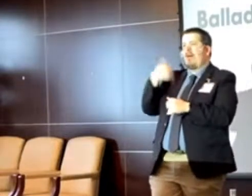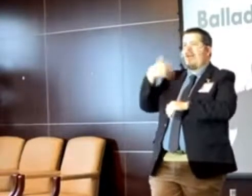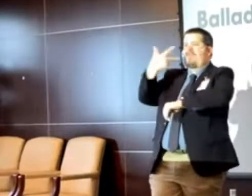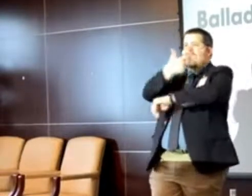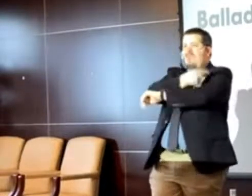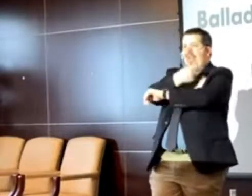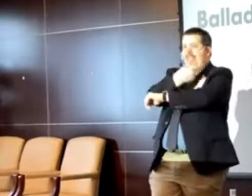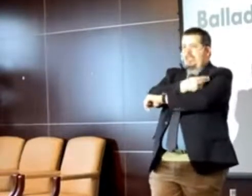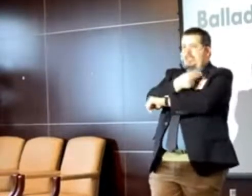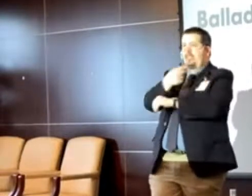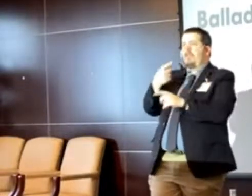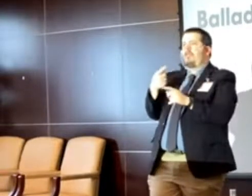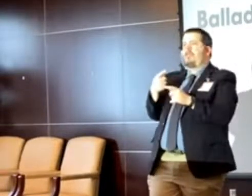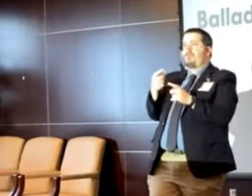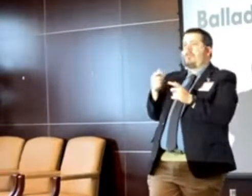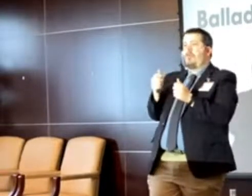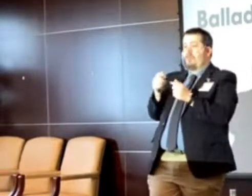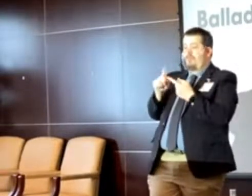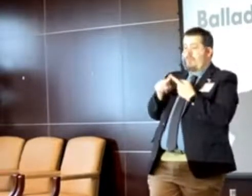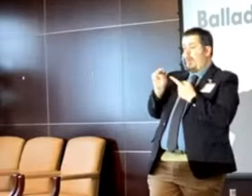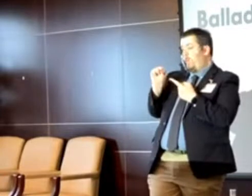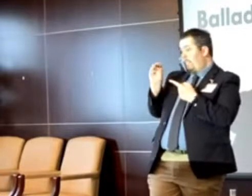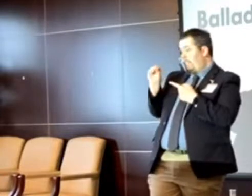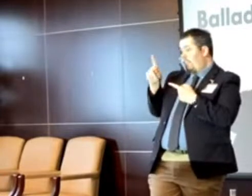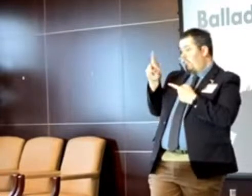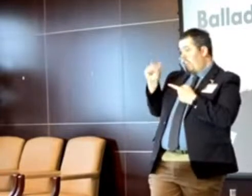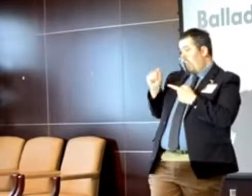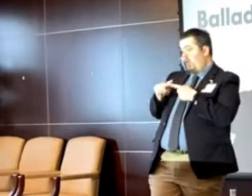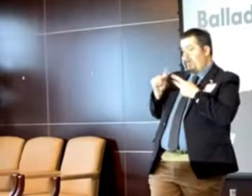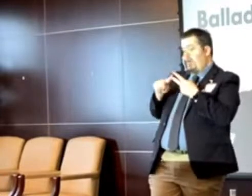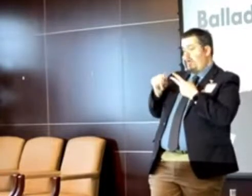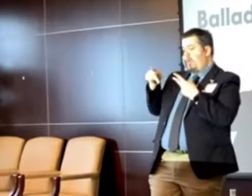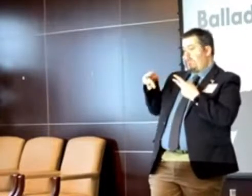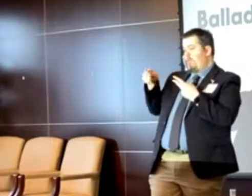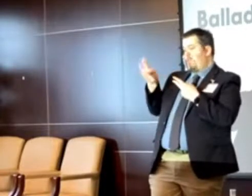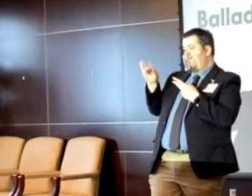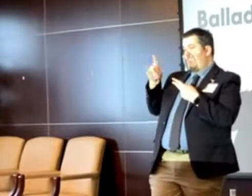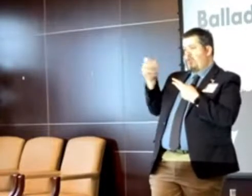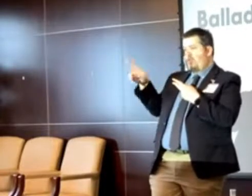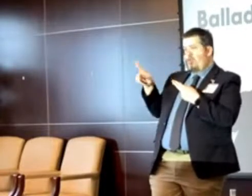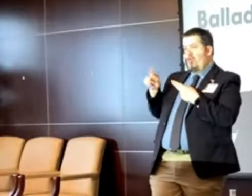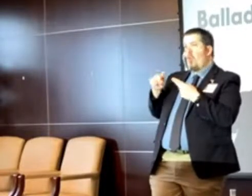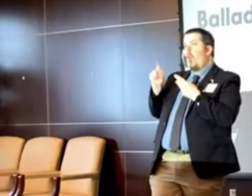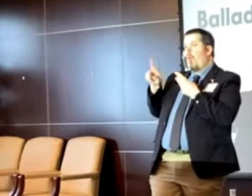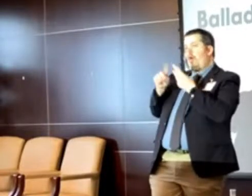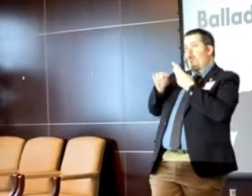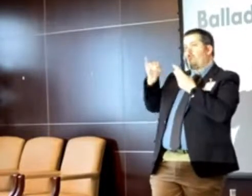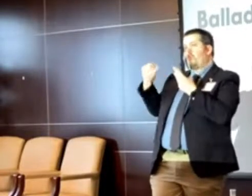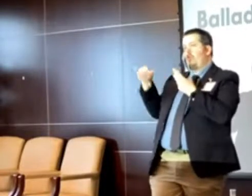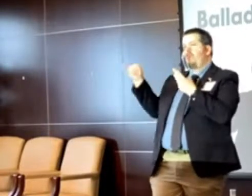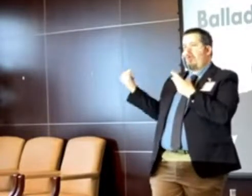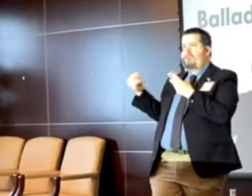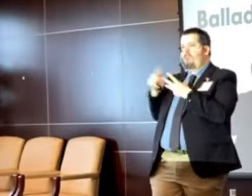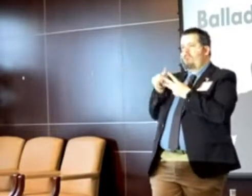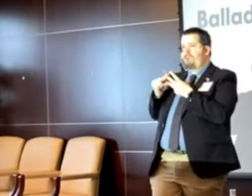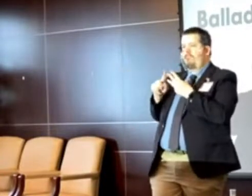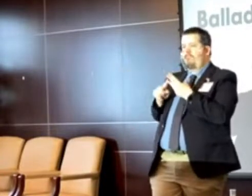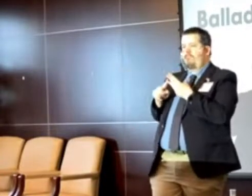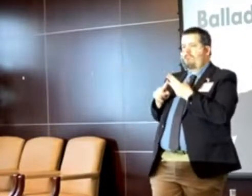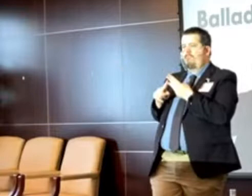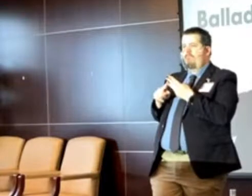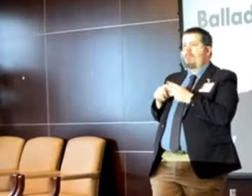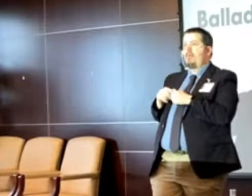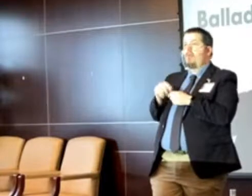vaccinated with either the Moderna or the Pfizer or I think the J&J vaccine.